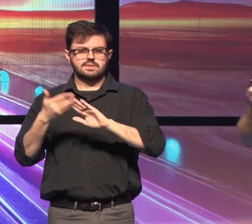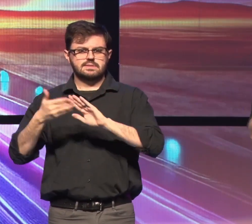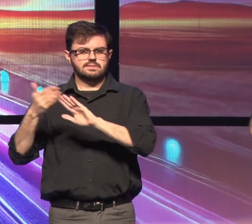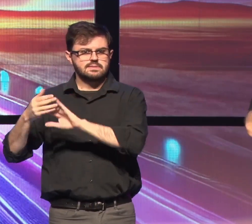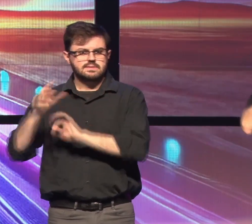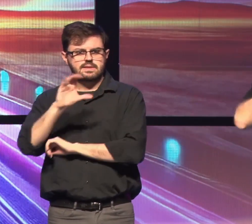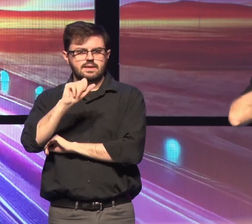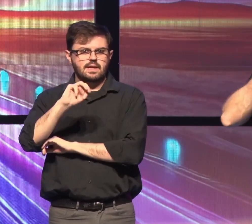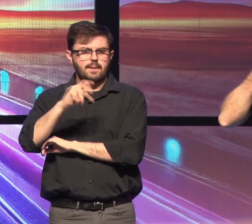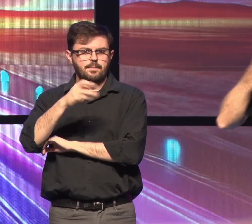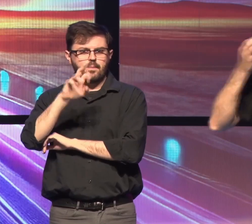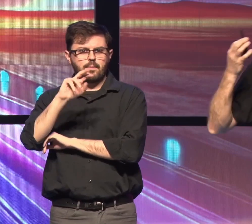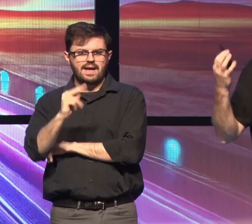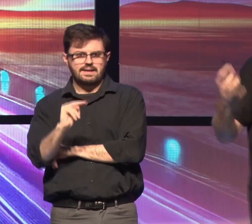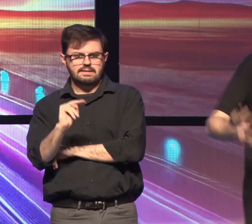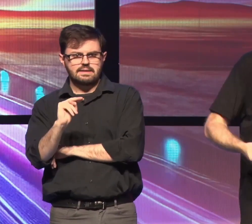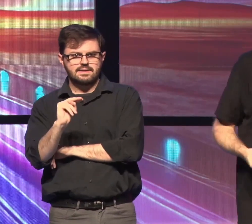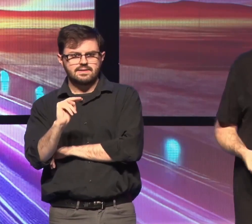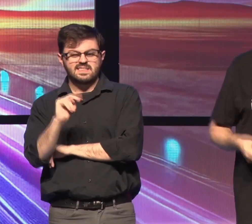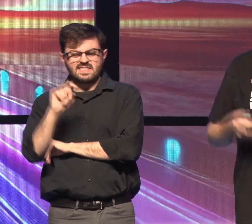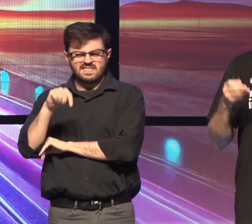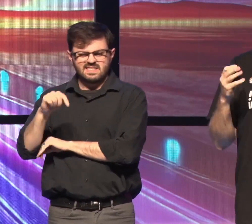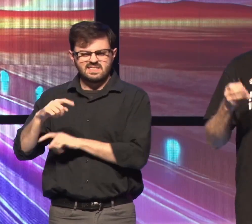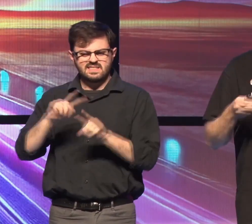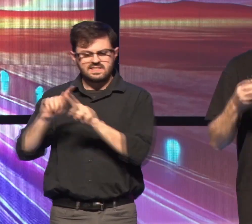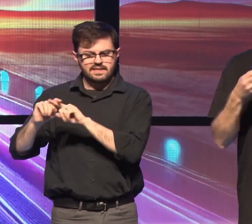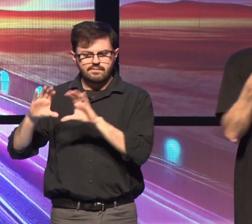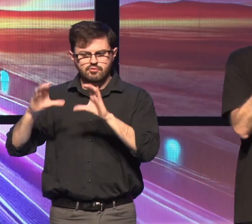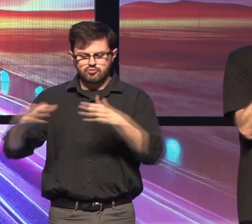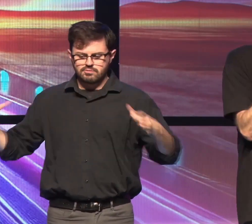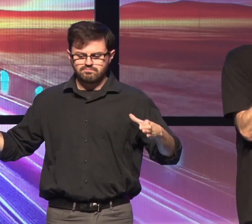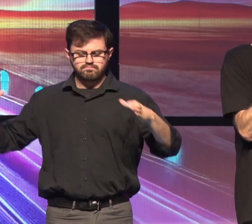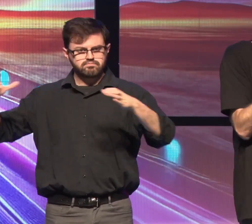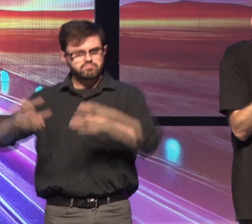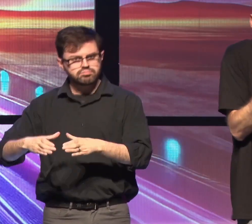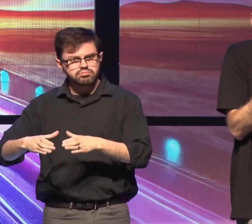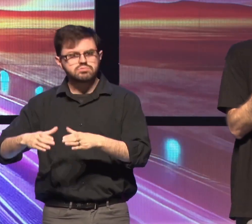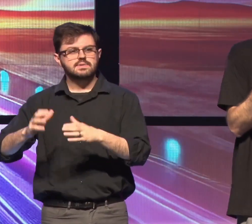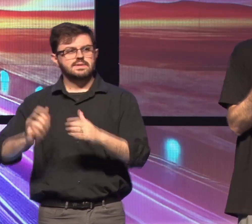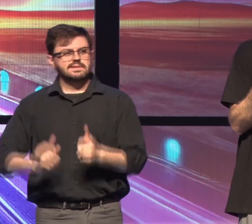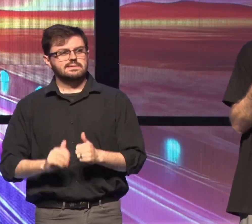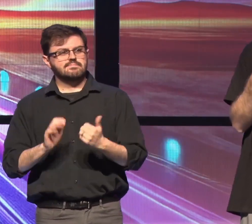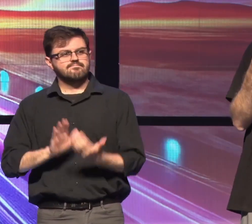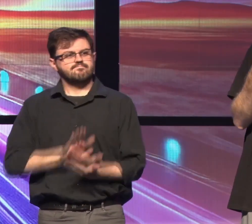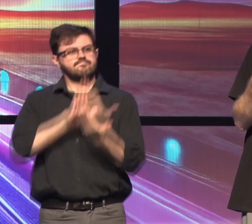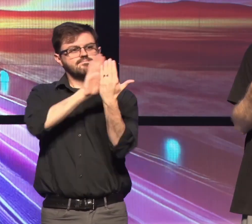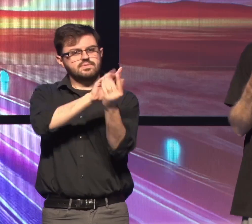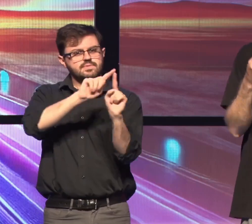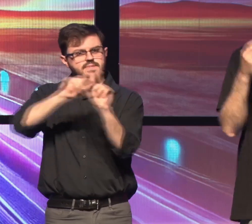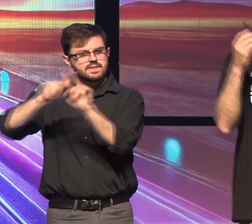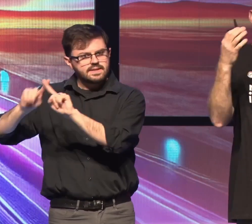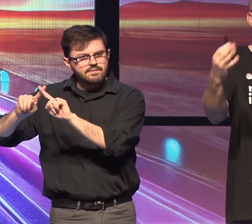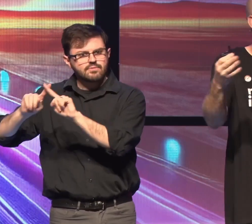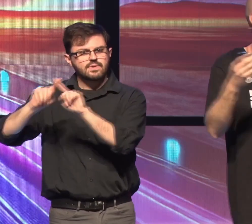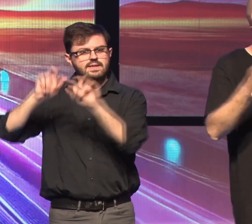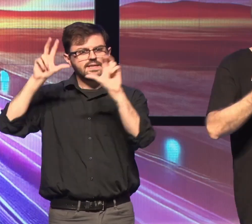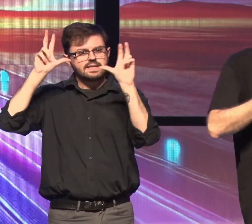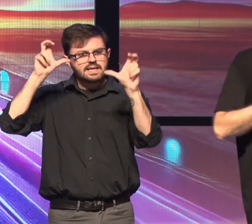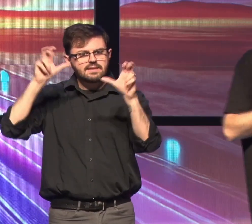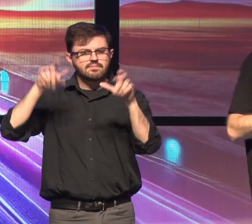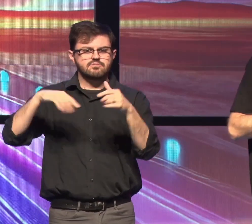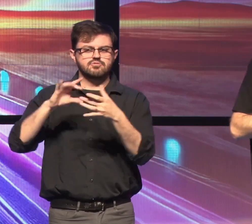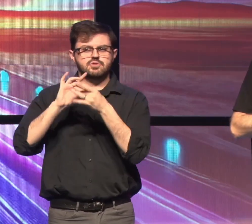groups, people, organizations that are coming together to confront interlocking evils of systemic racism and